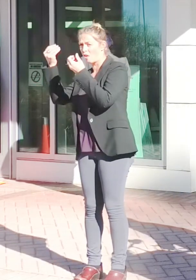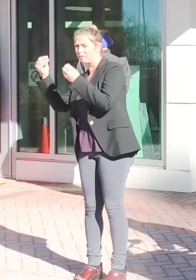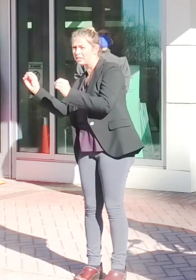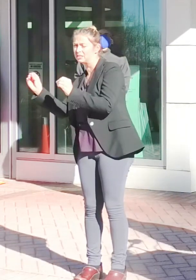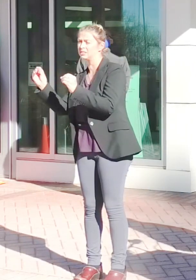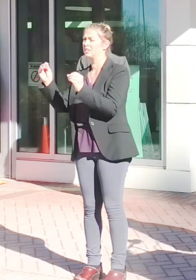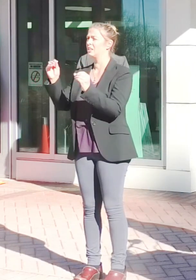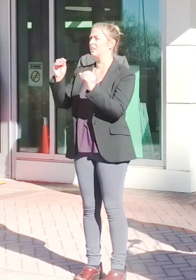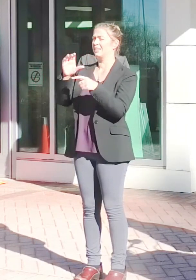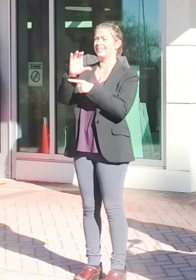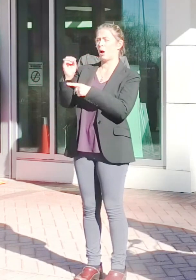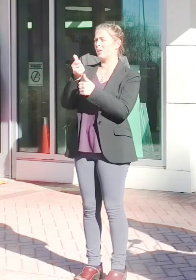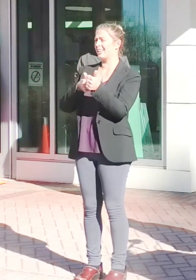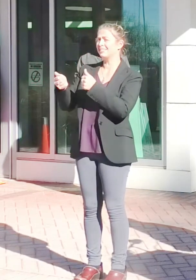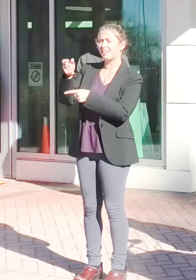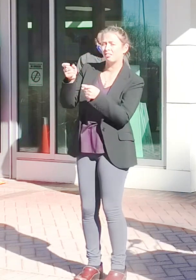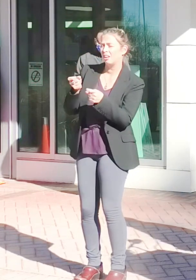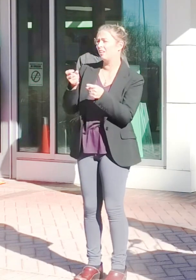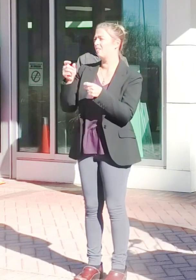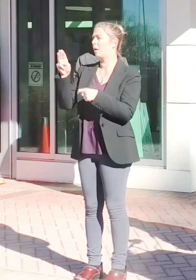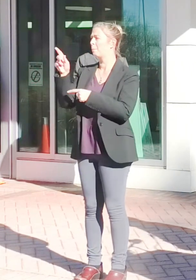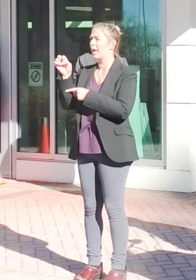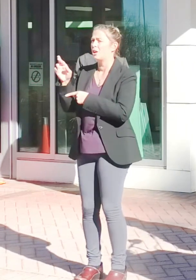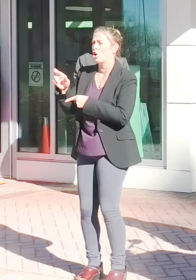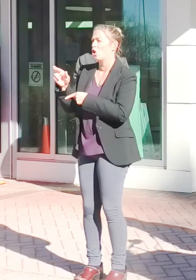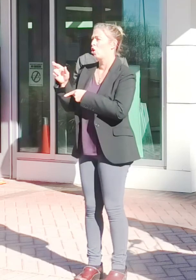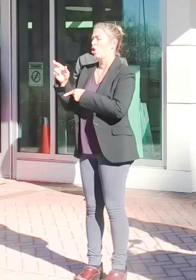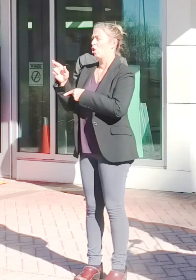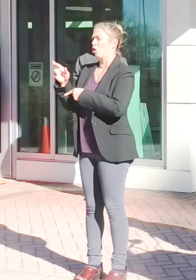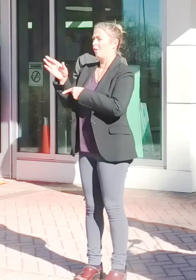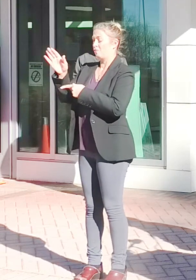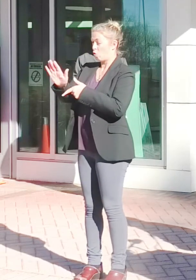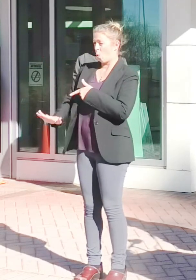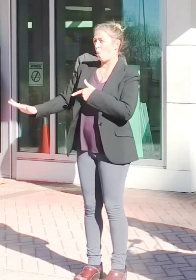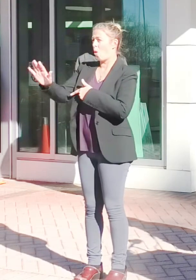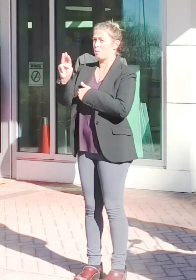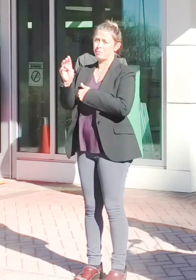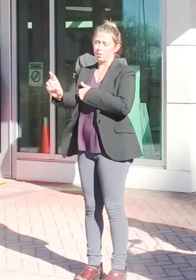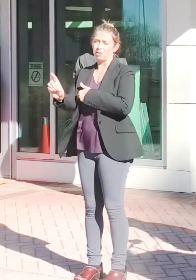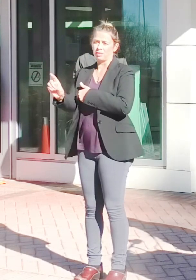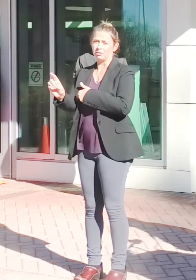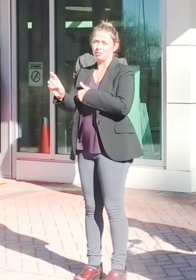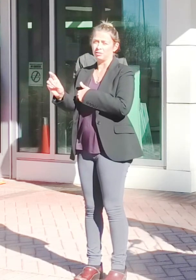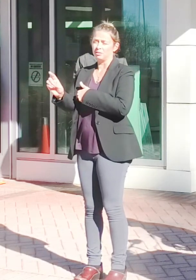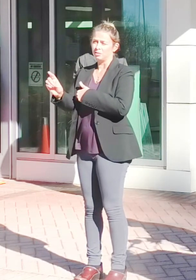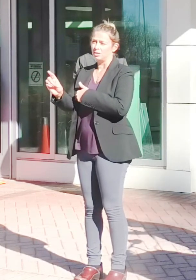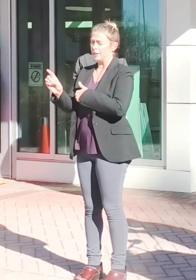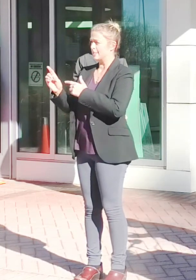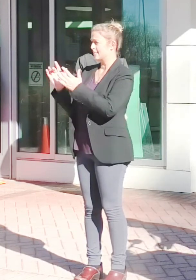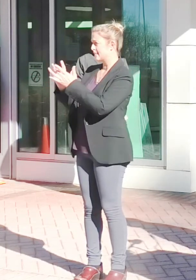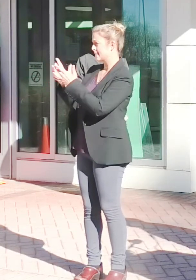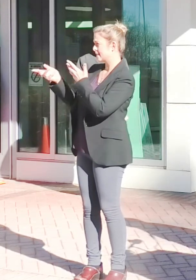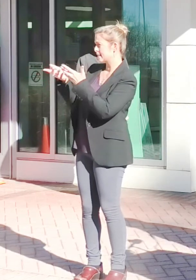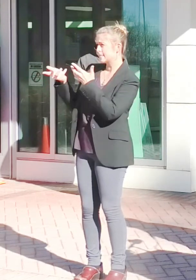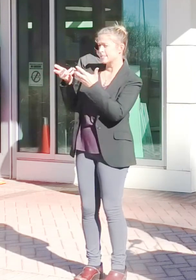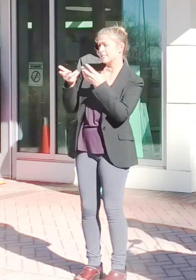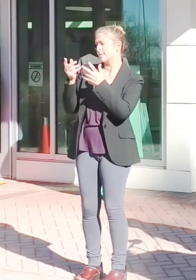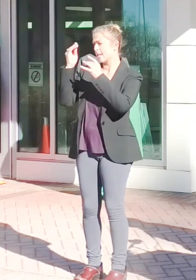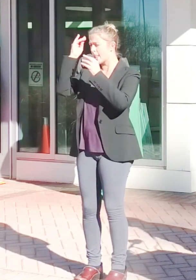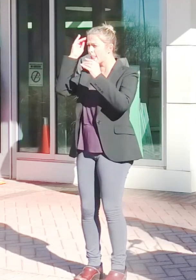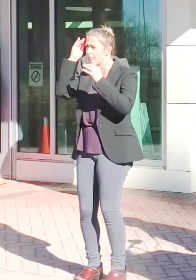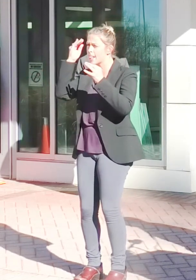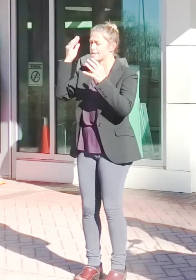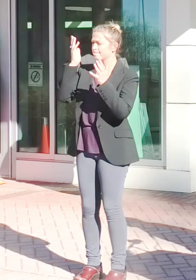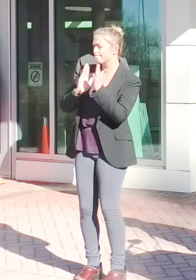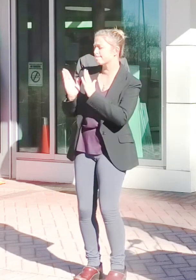other county executives and the mayor across Maryland. And I think that we will be working with many of the partners from